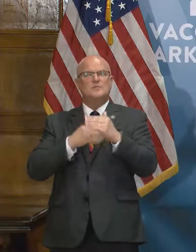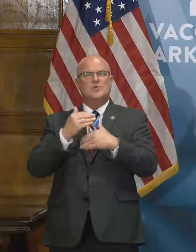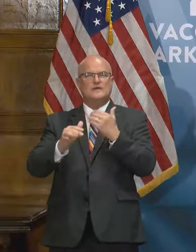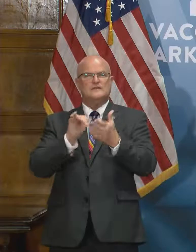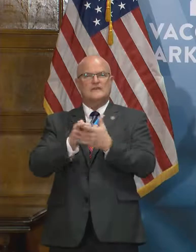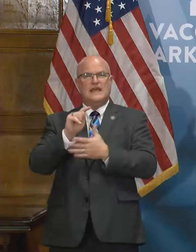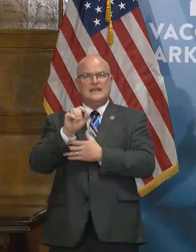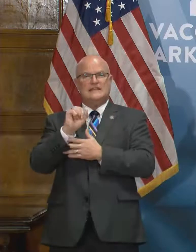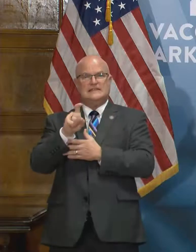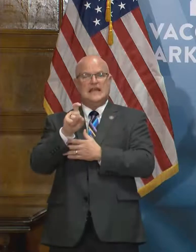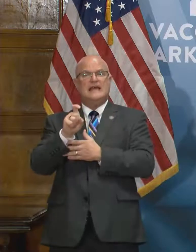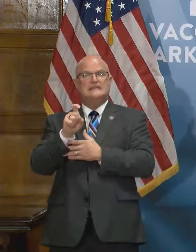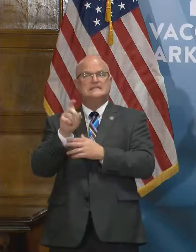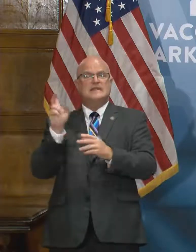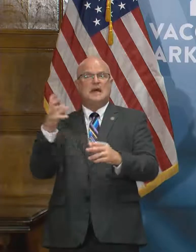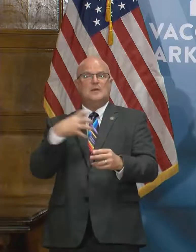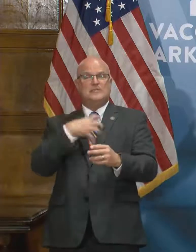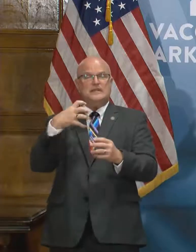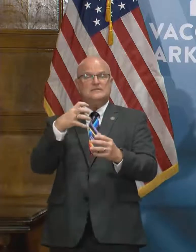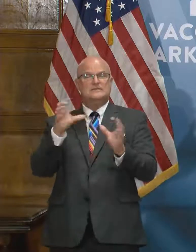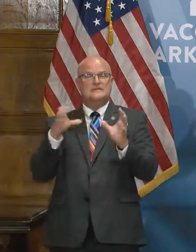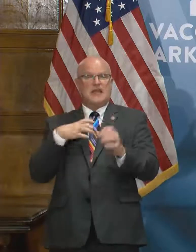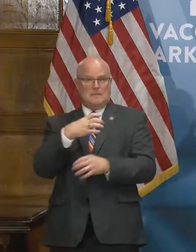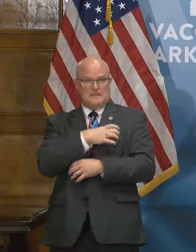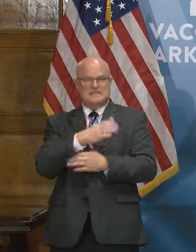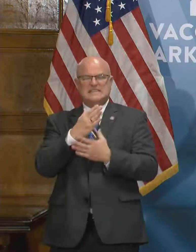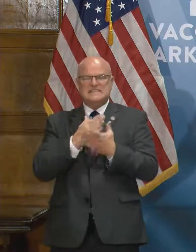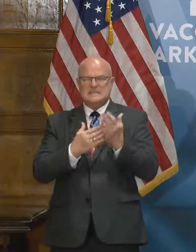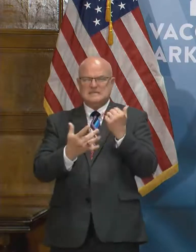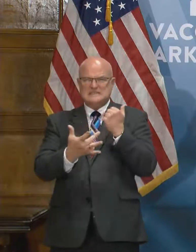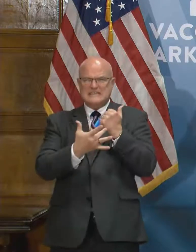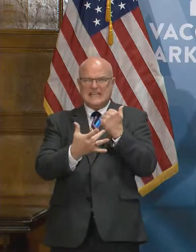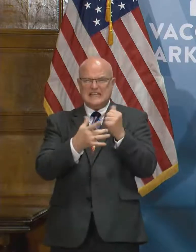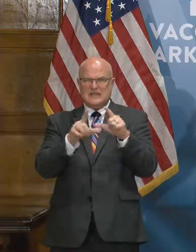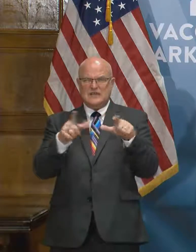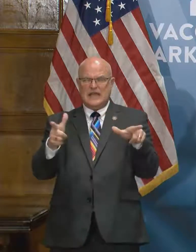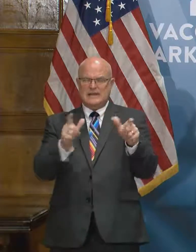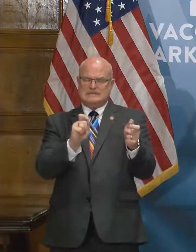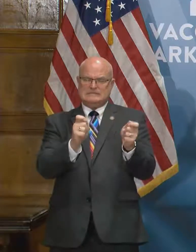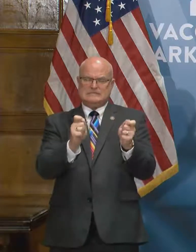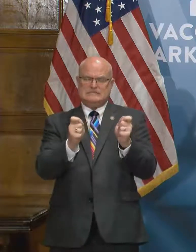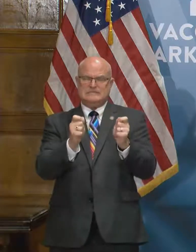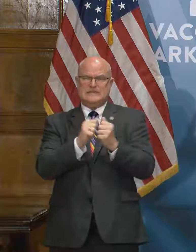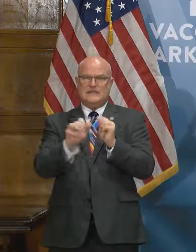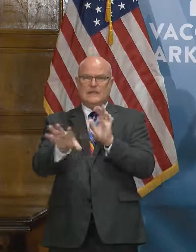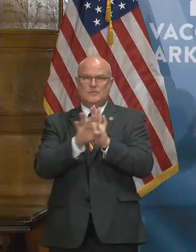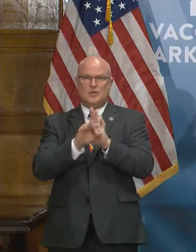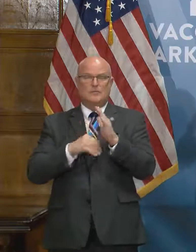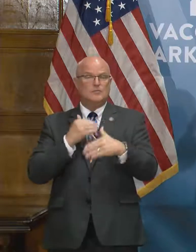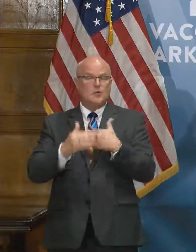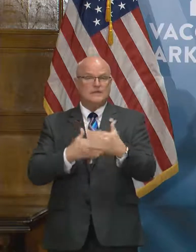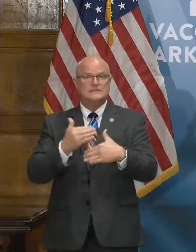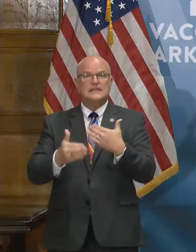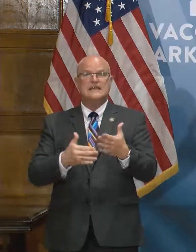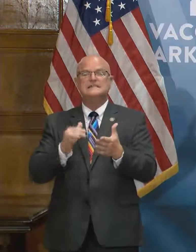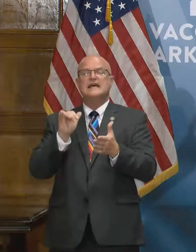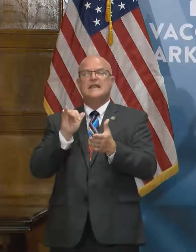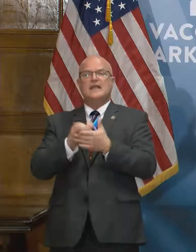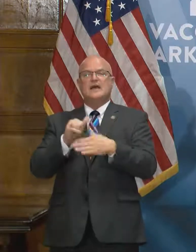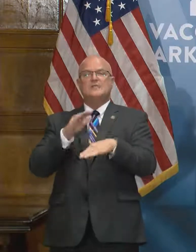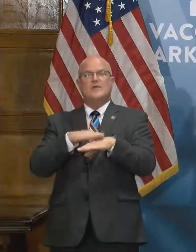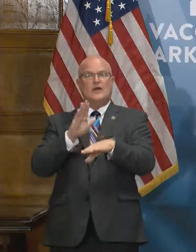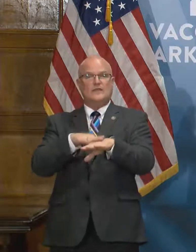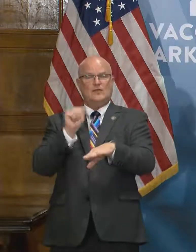that tax appeals commission. There's some technical language that has to be corrected in the appointment process. That will be on